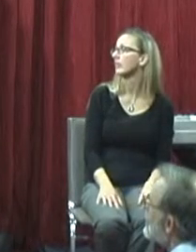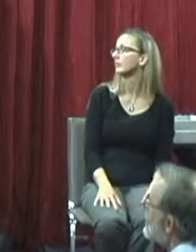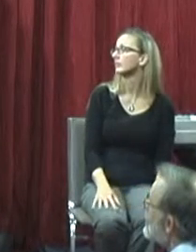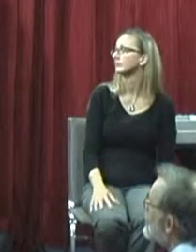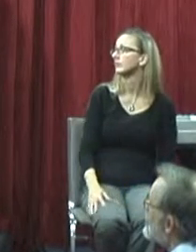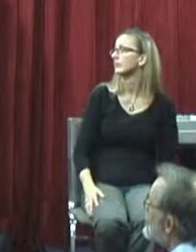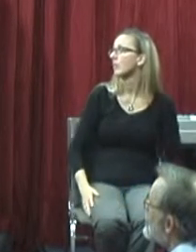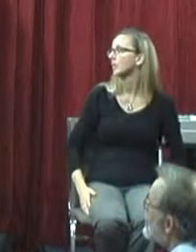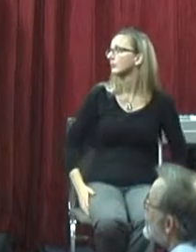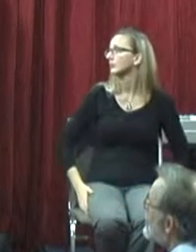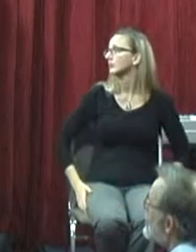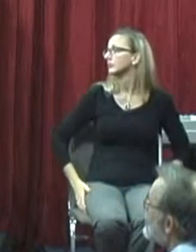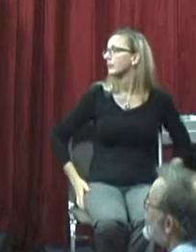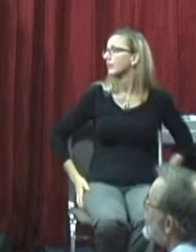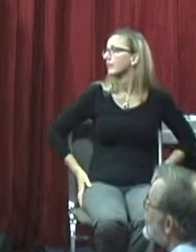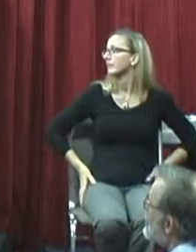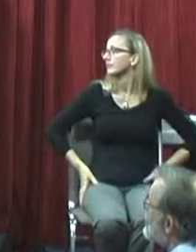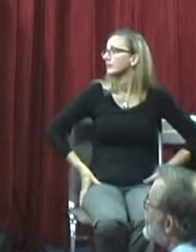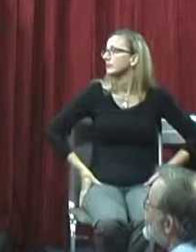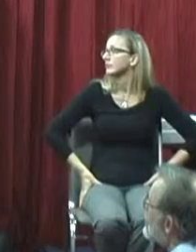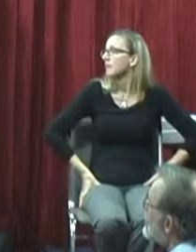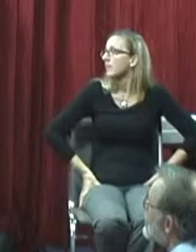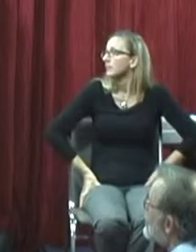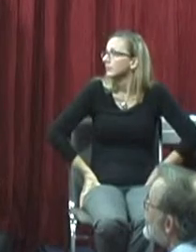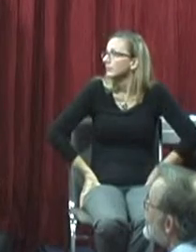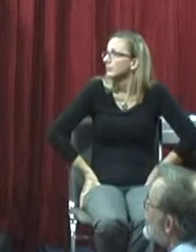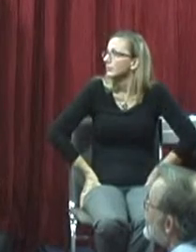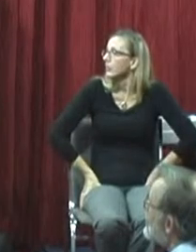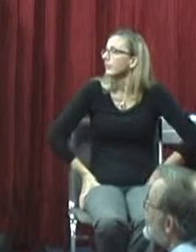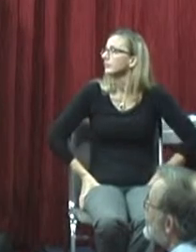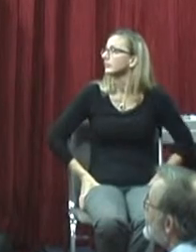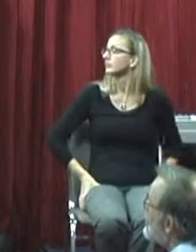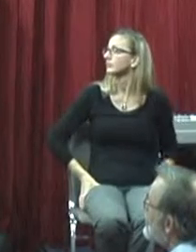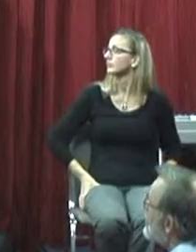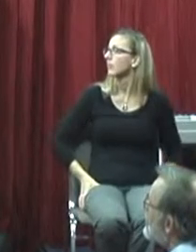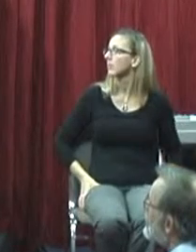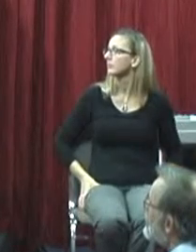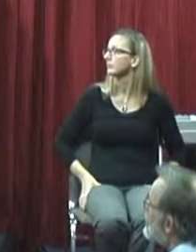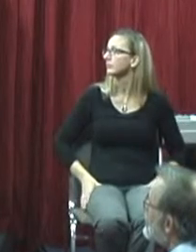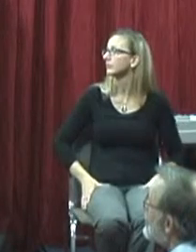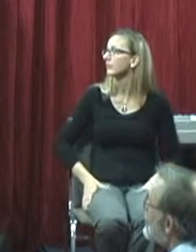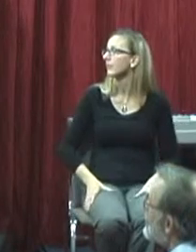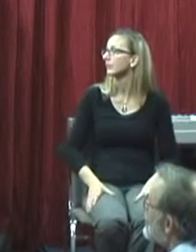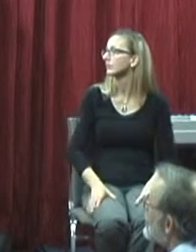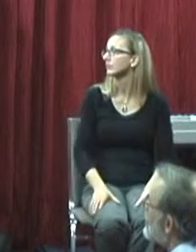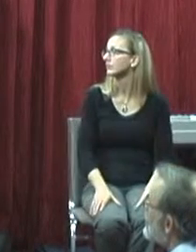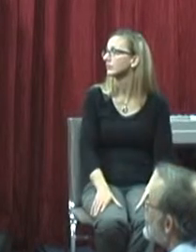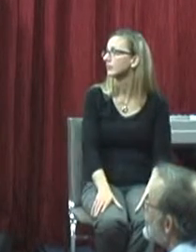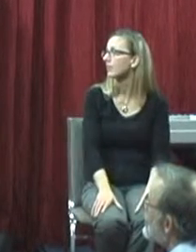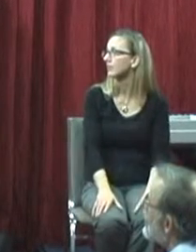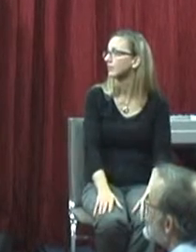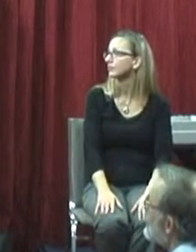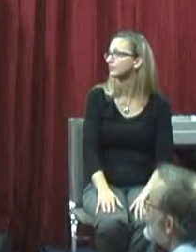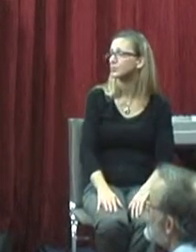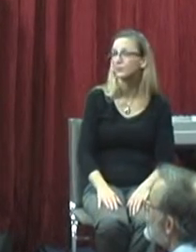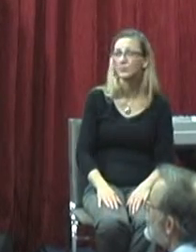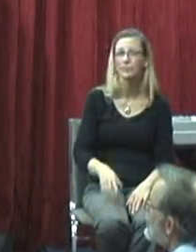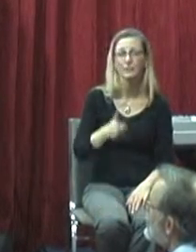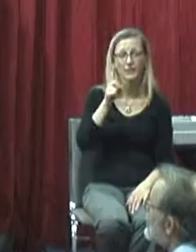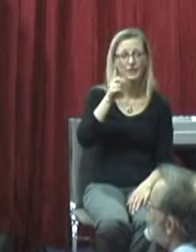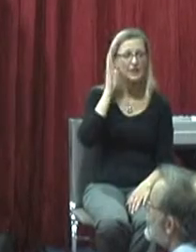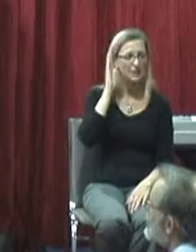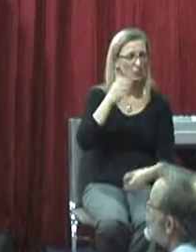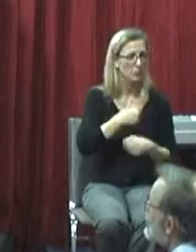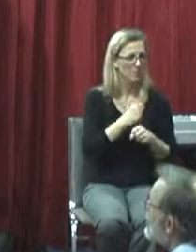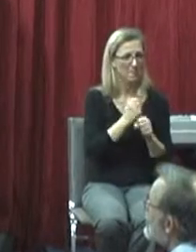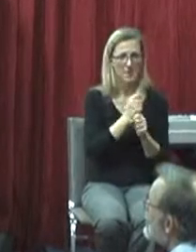of those who love God and are called in accordance with his purpose. In other words, he will redeem every situation